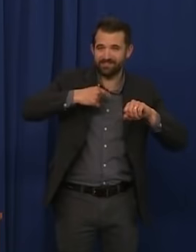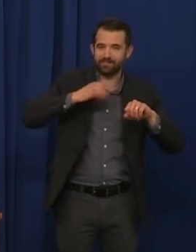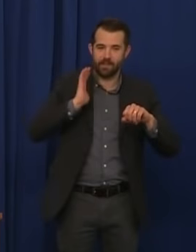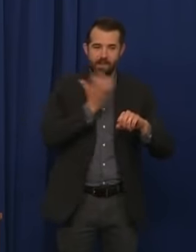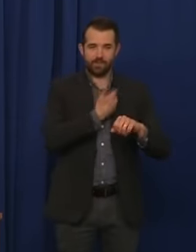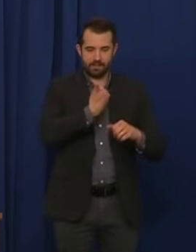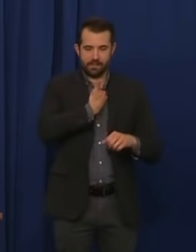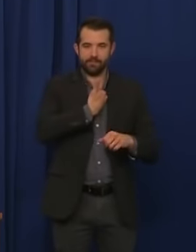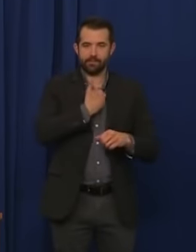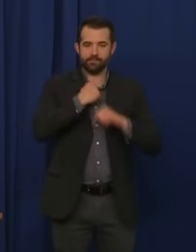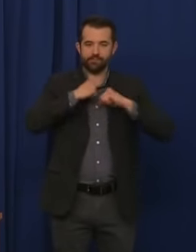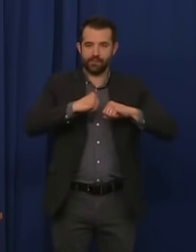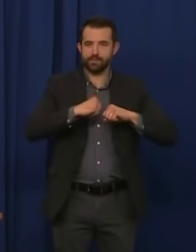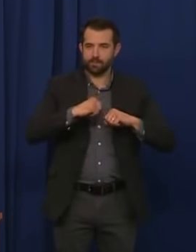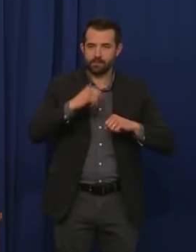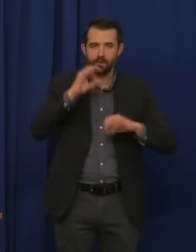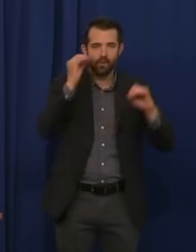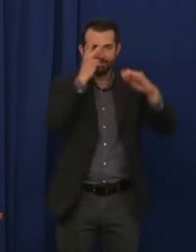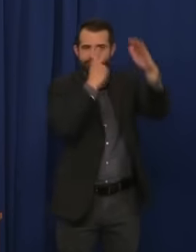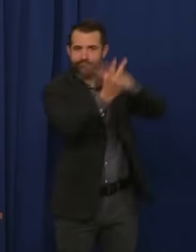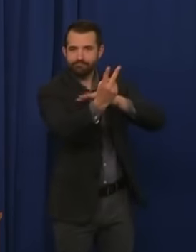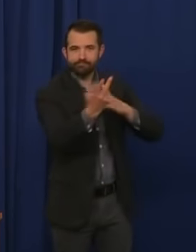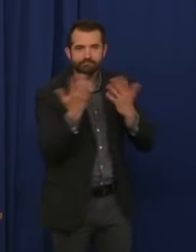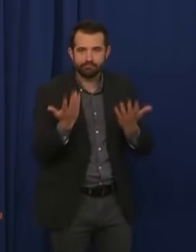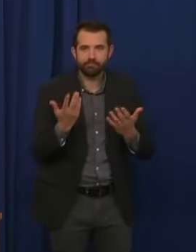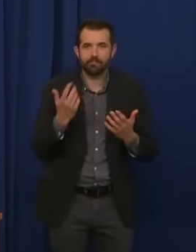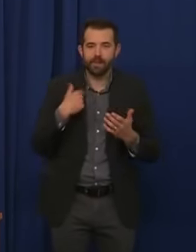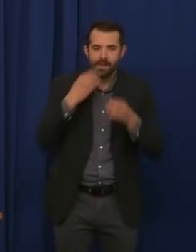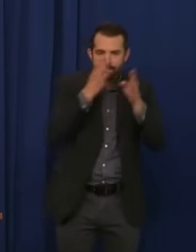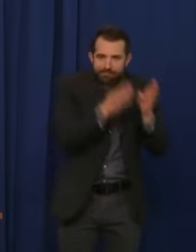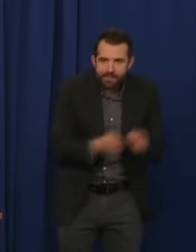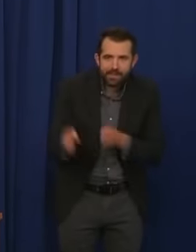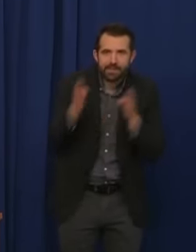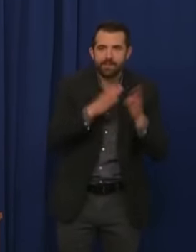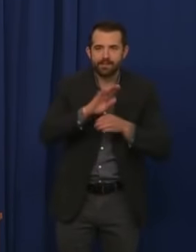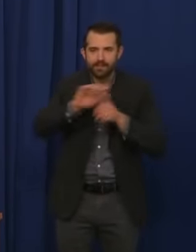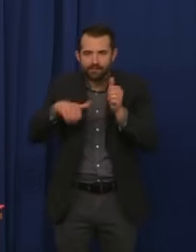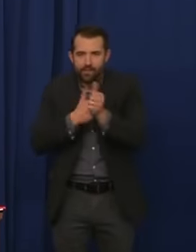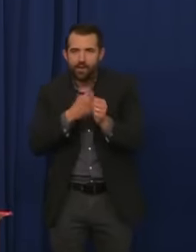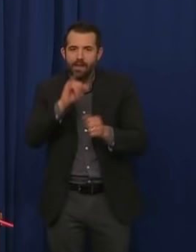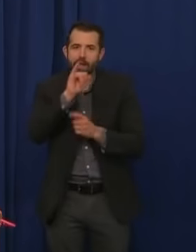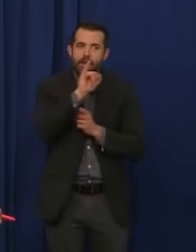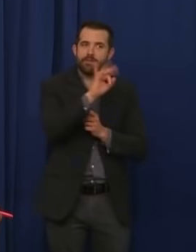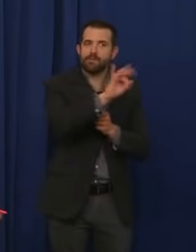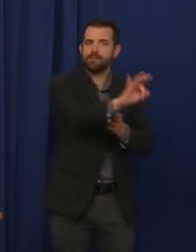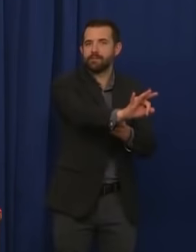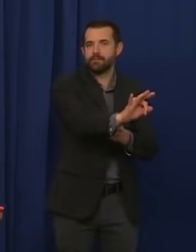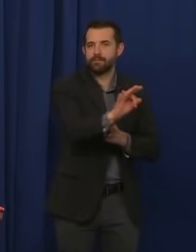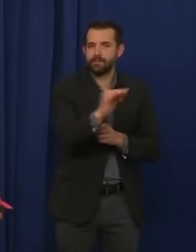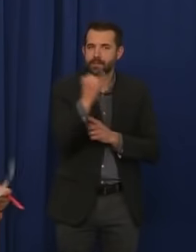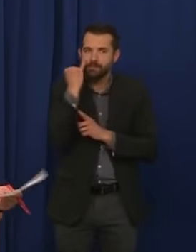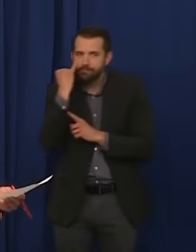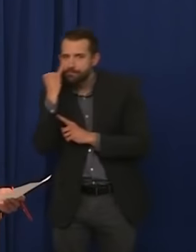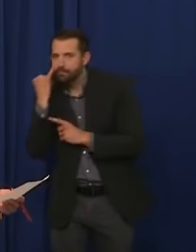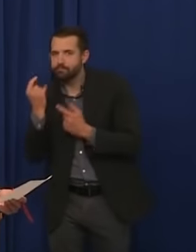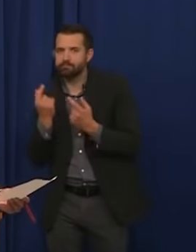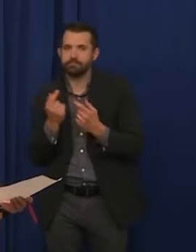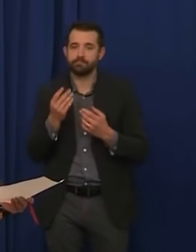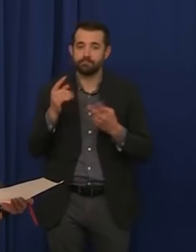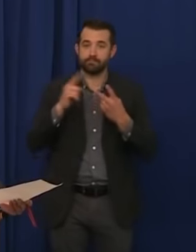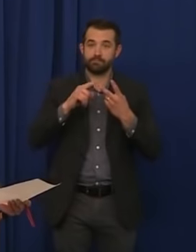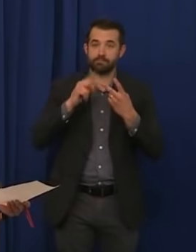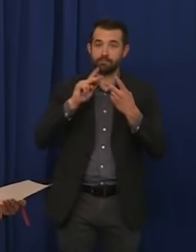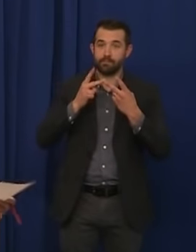have planning scenarios, depending on what the complexion of the outbreak looks like. In terms of your second question about Tall